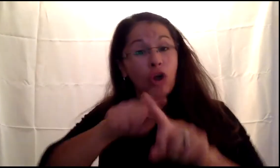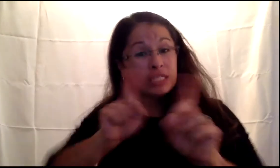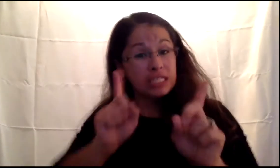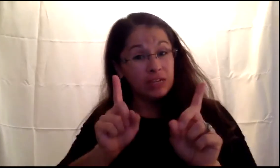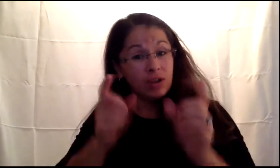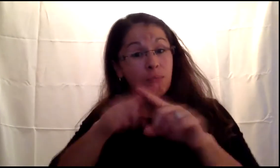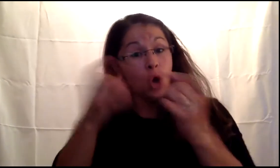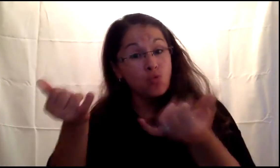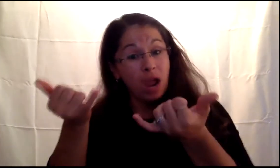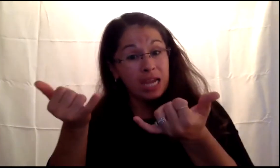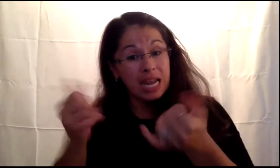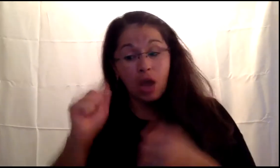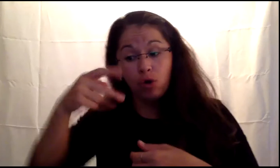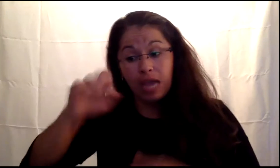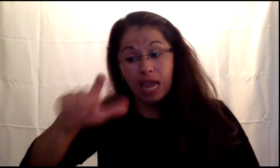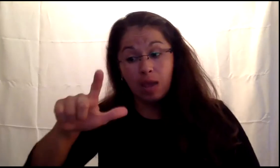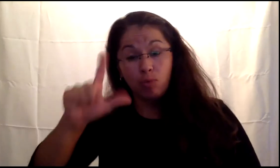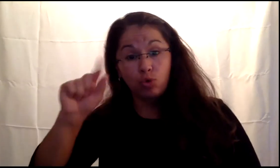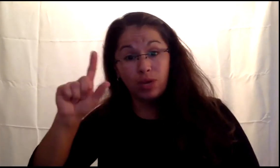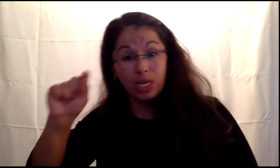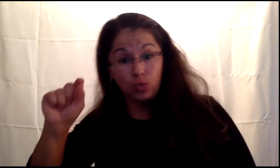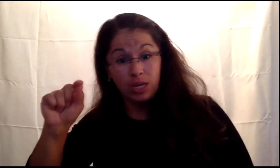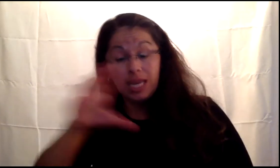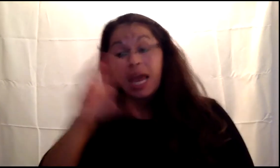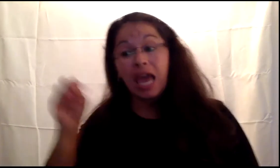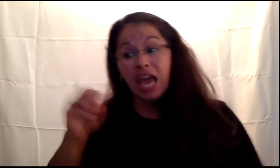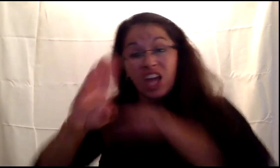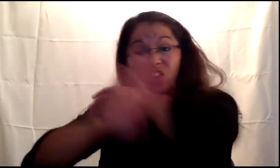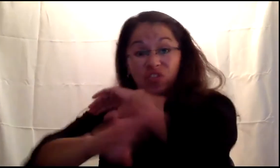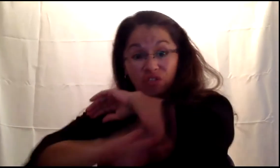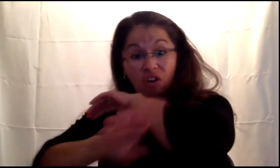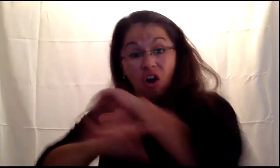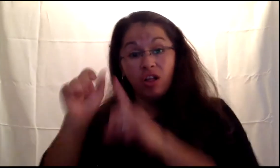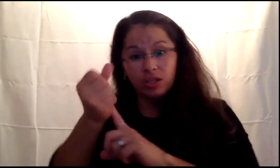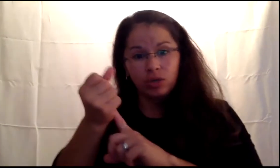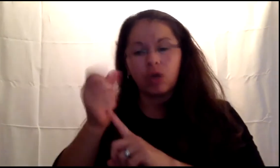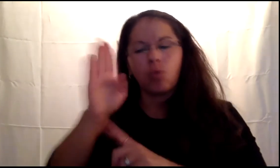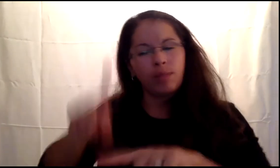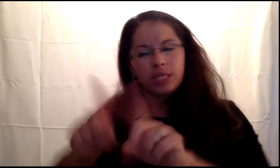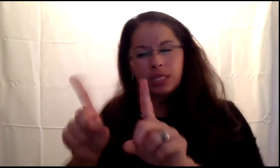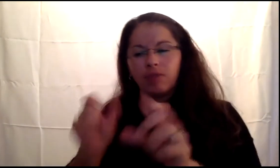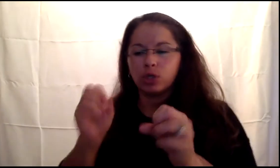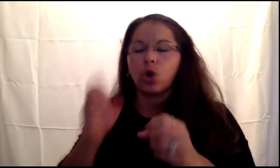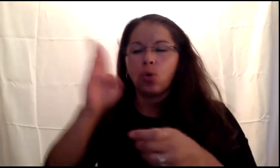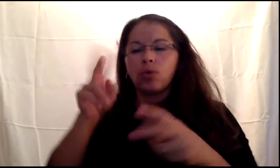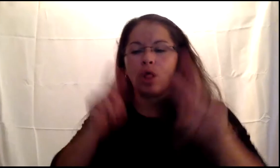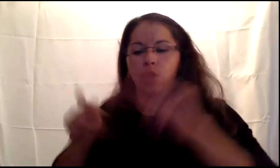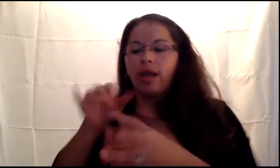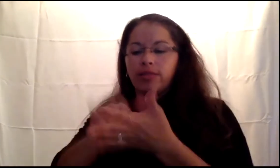and then particularly when they're going to go to school in the fall, is different. So we just want to make sure the students know that they can